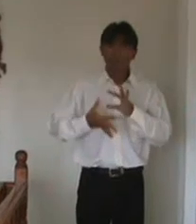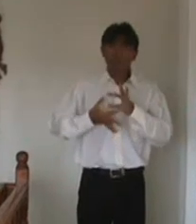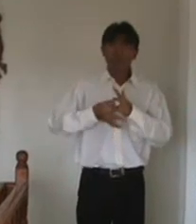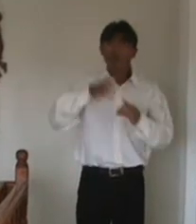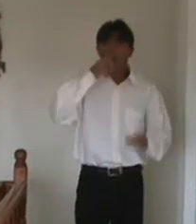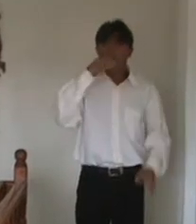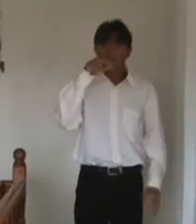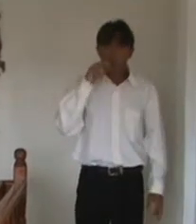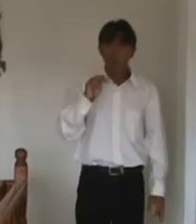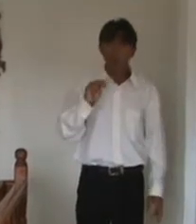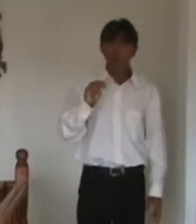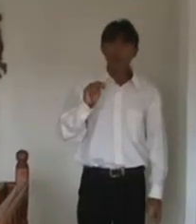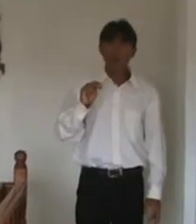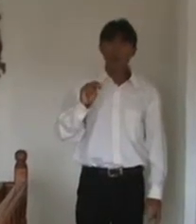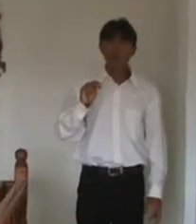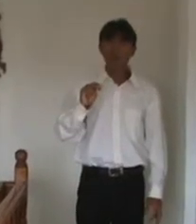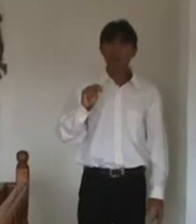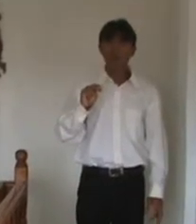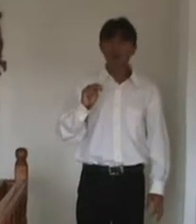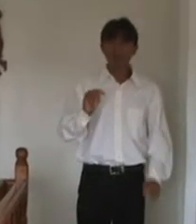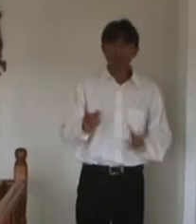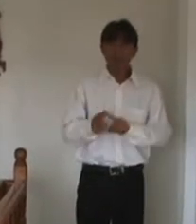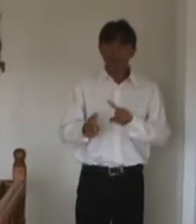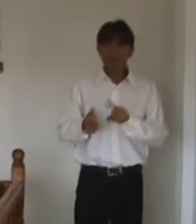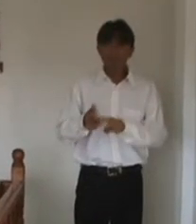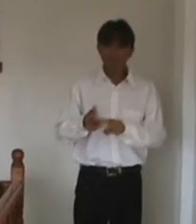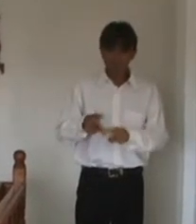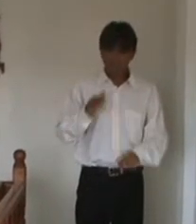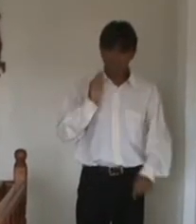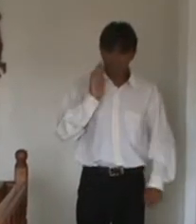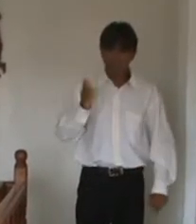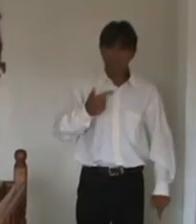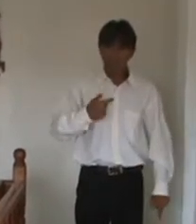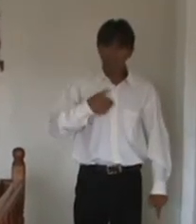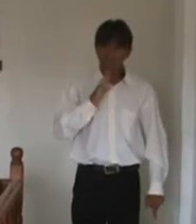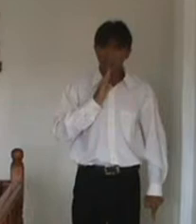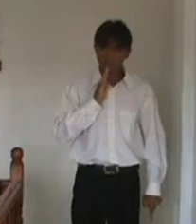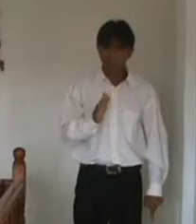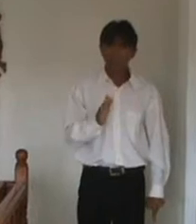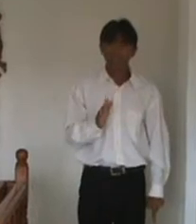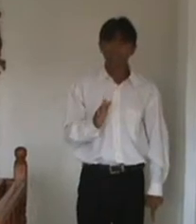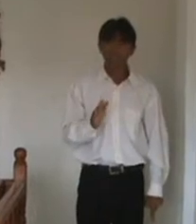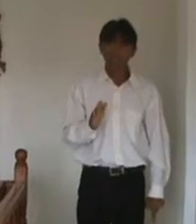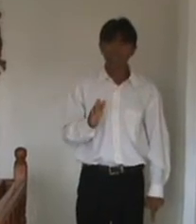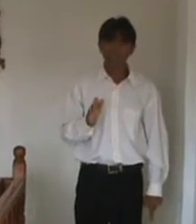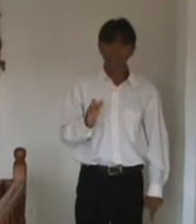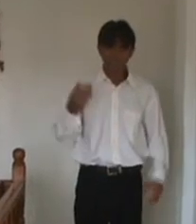Of whom then shall I fear?